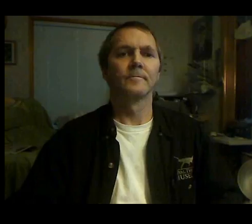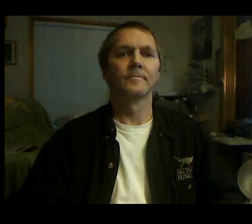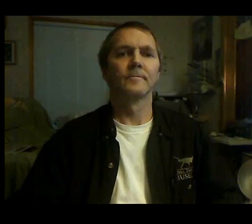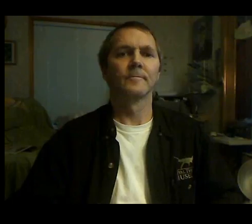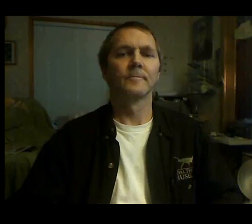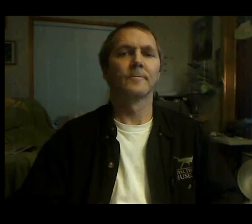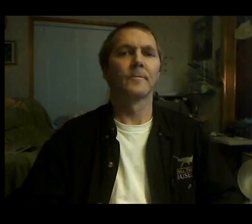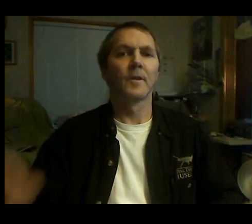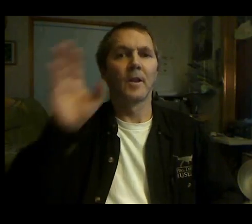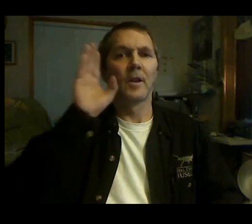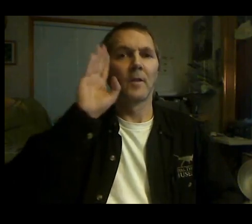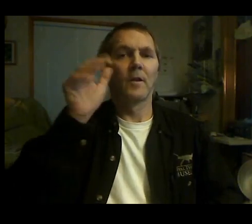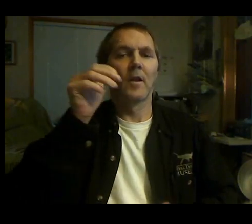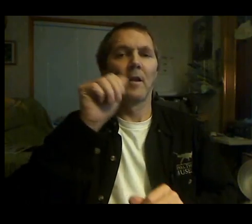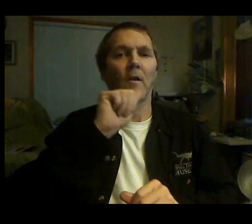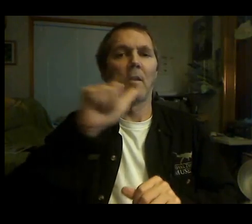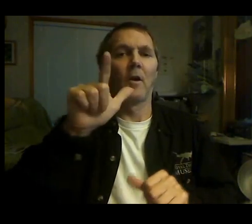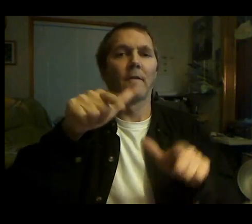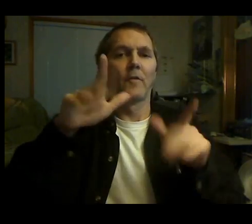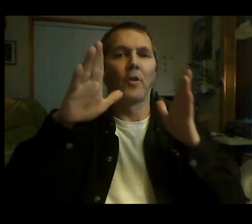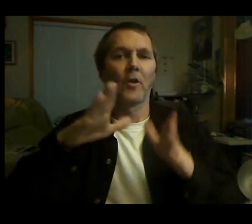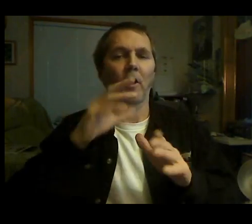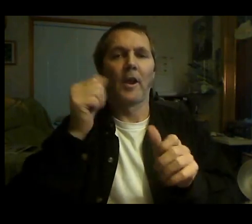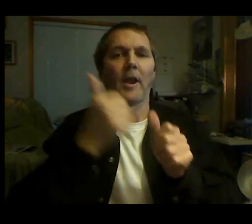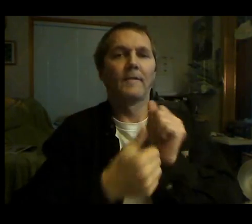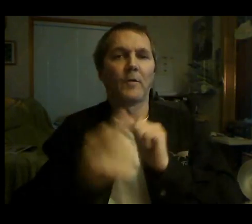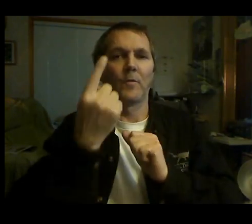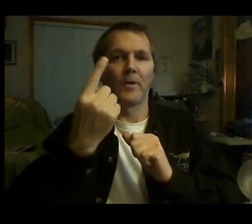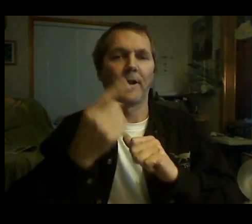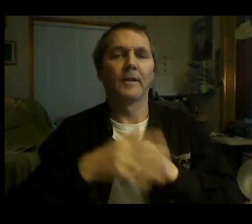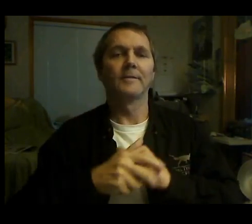still a top Democratic strategist, Obama.